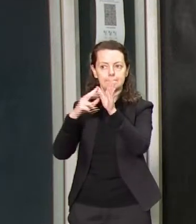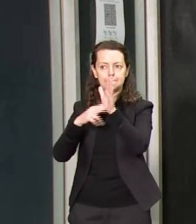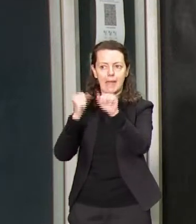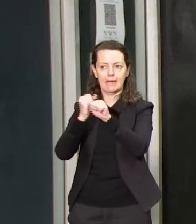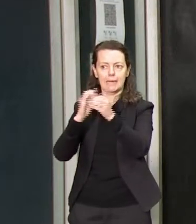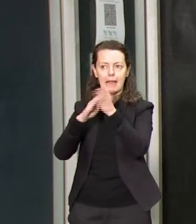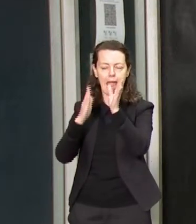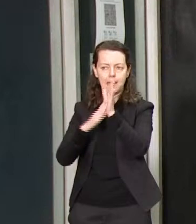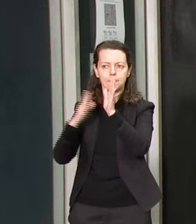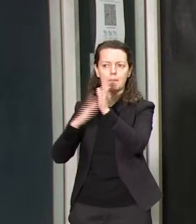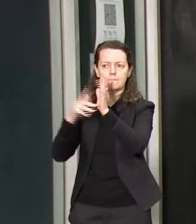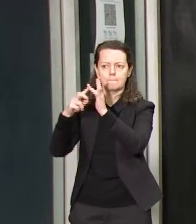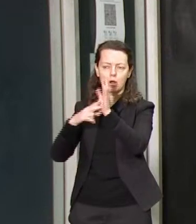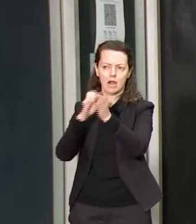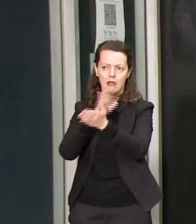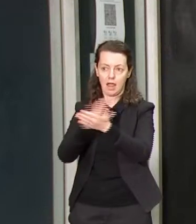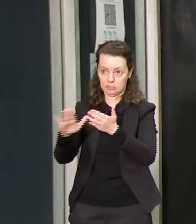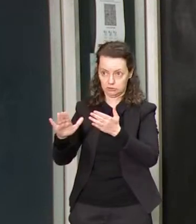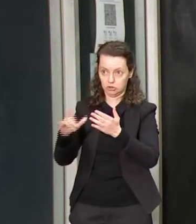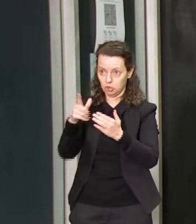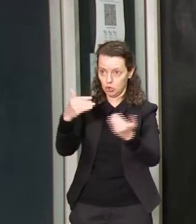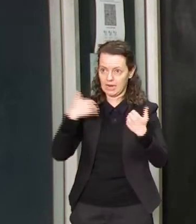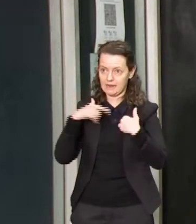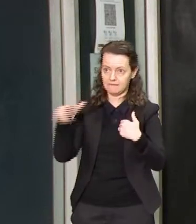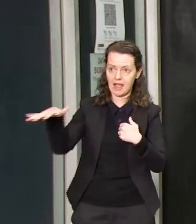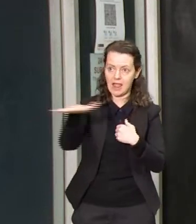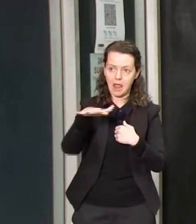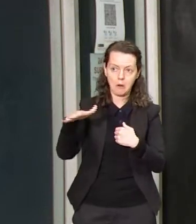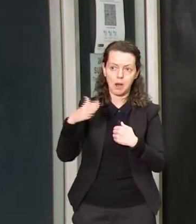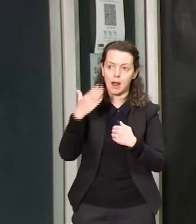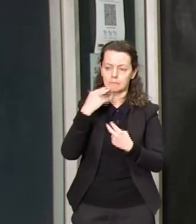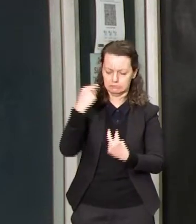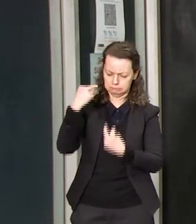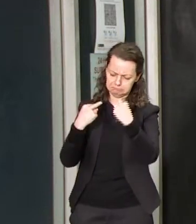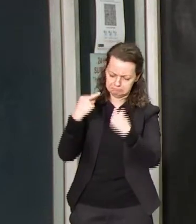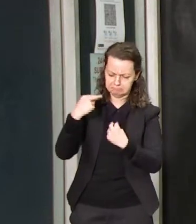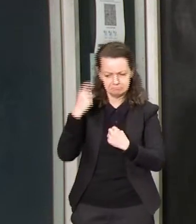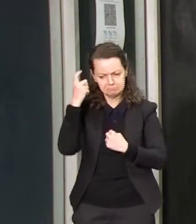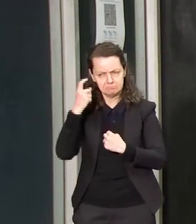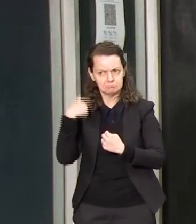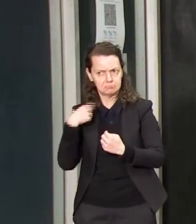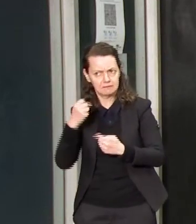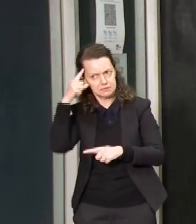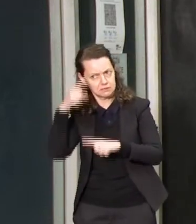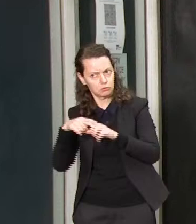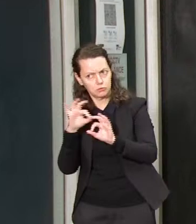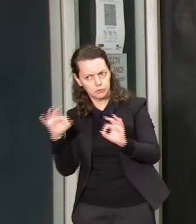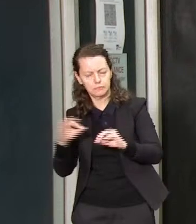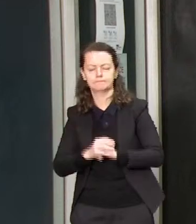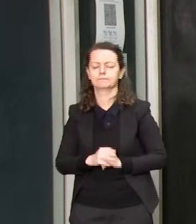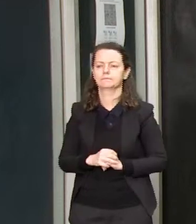across Victoria, but particularly for those areas with wastewater detections.